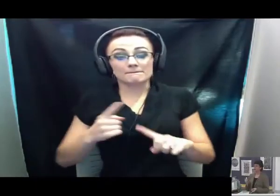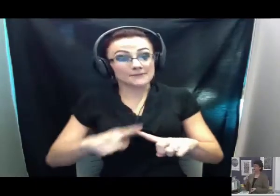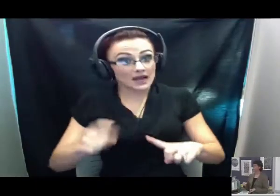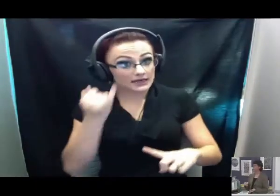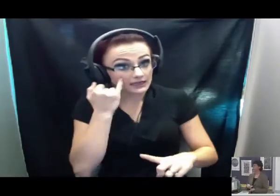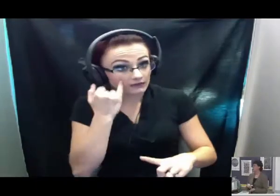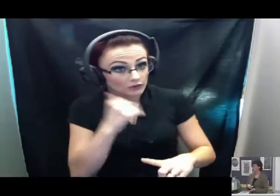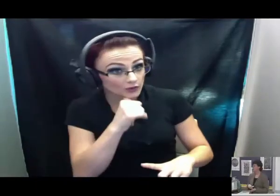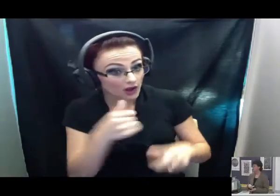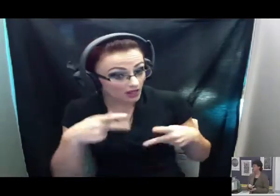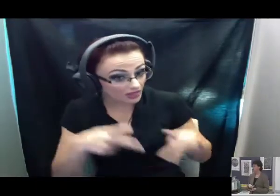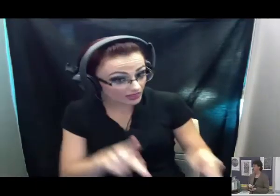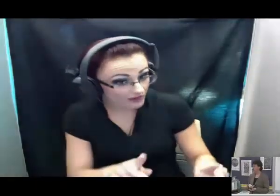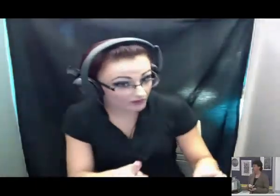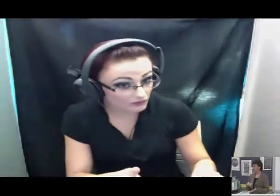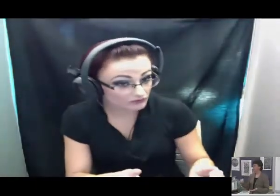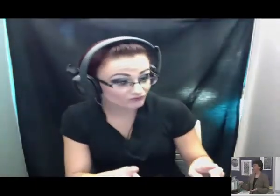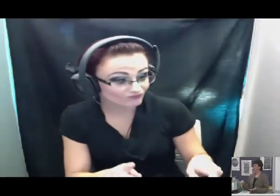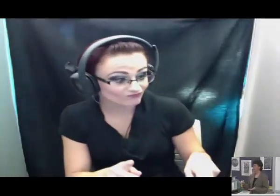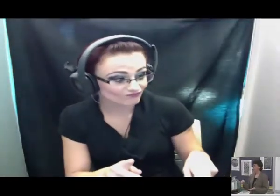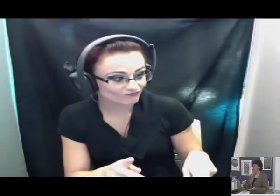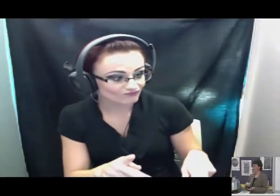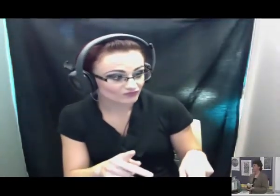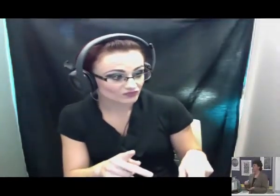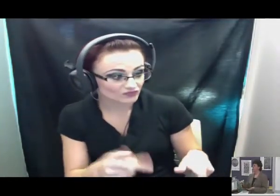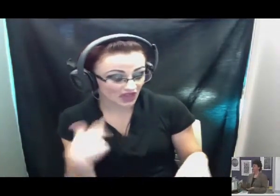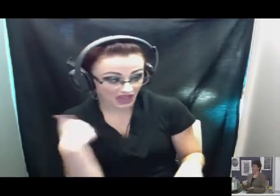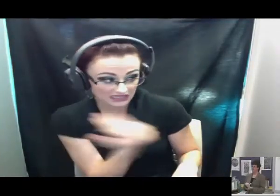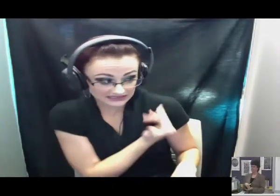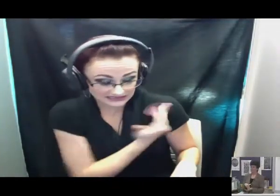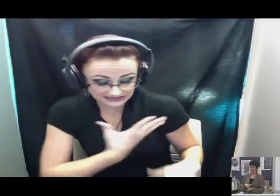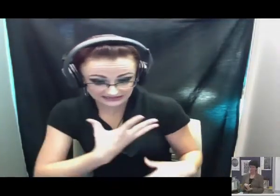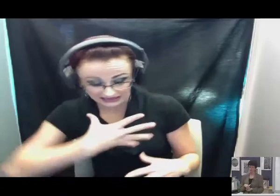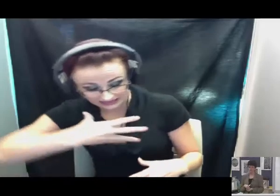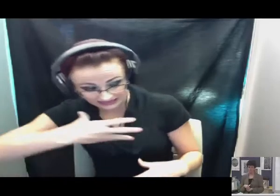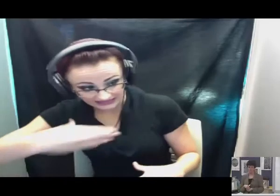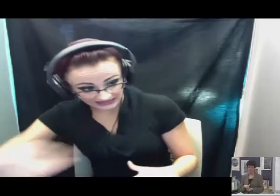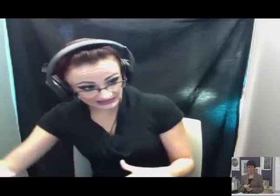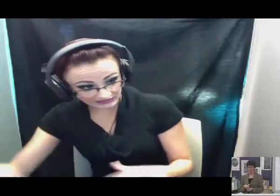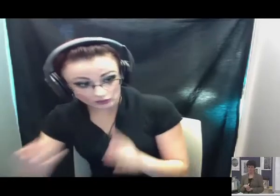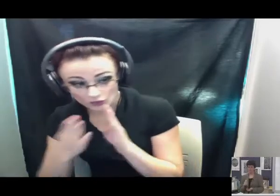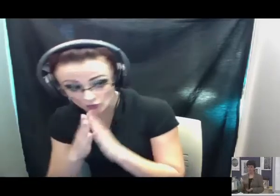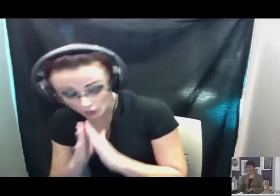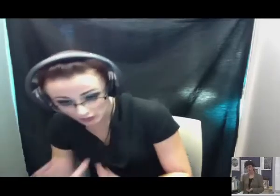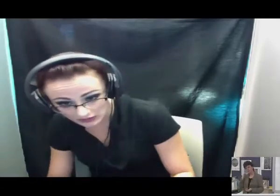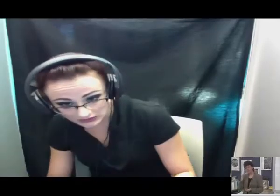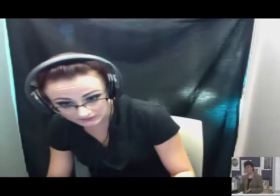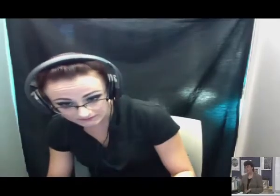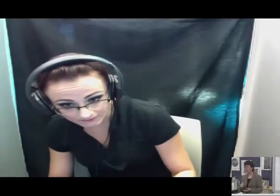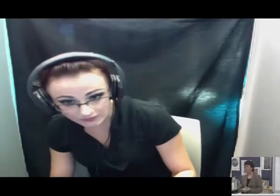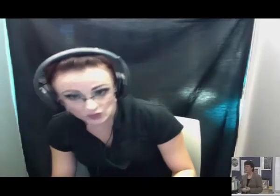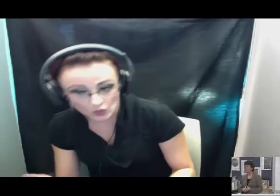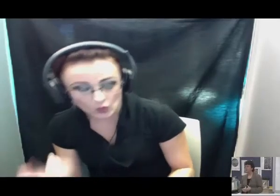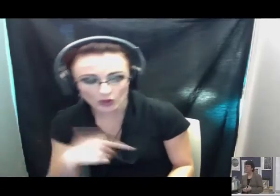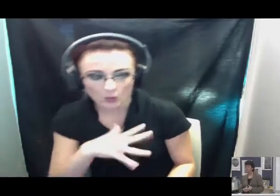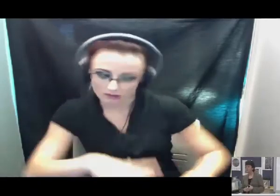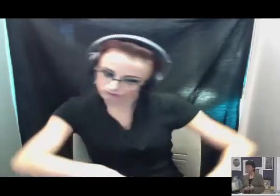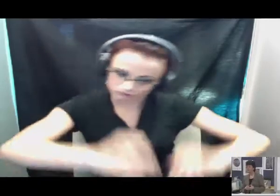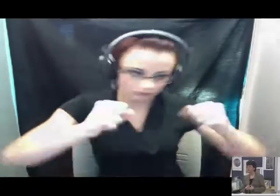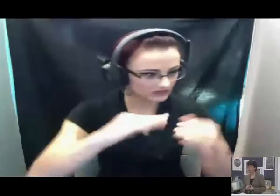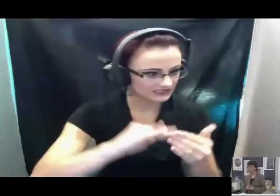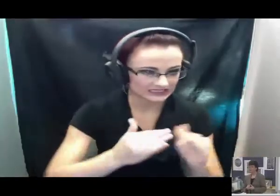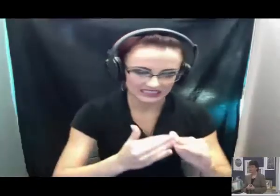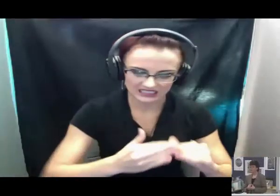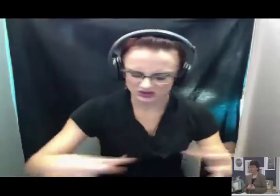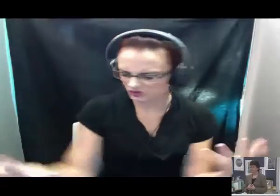peacefully, we're going to destroy the city before we leave, or before you come in and take it over. So Washington was very smart, and he let them